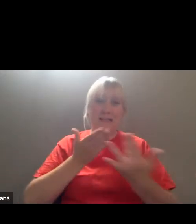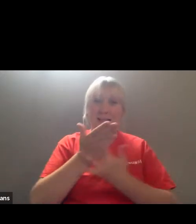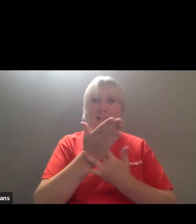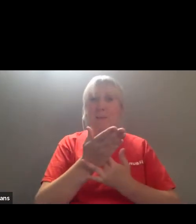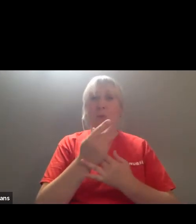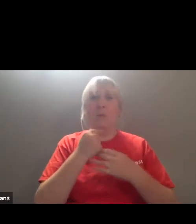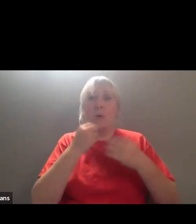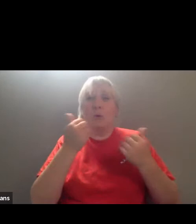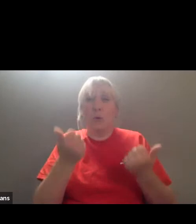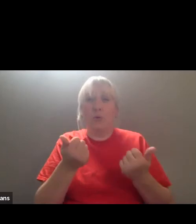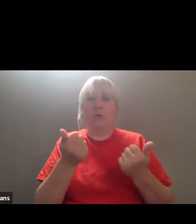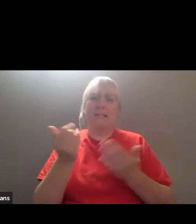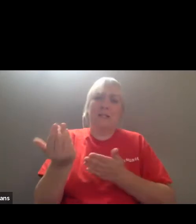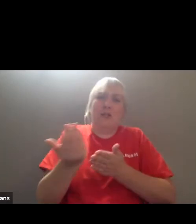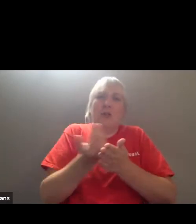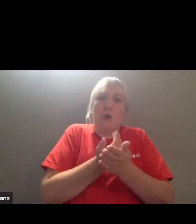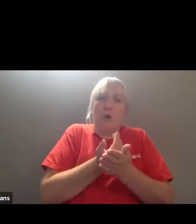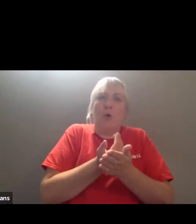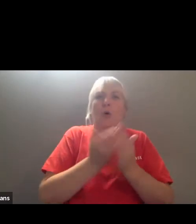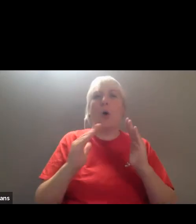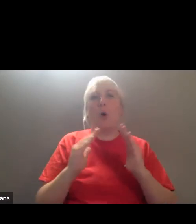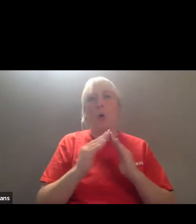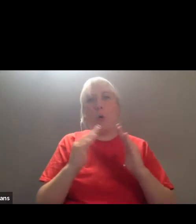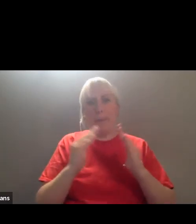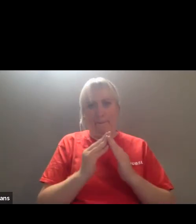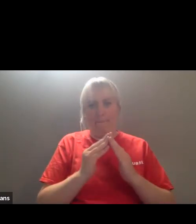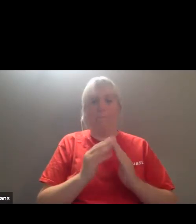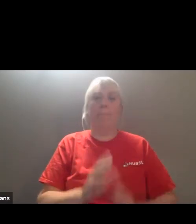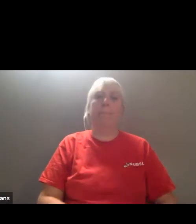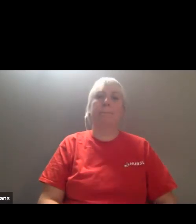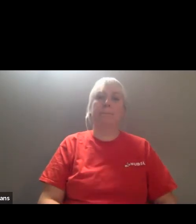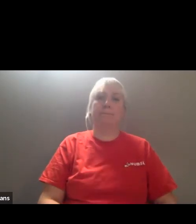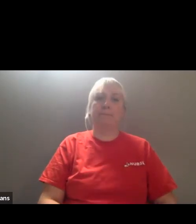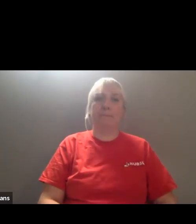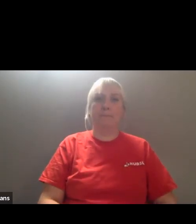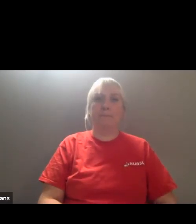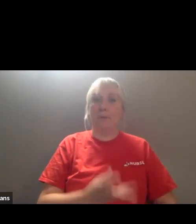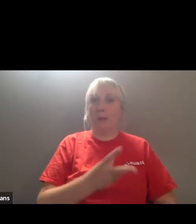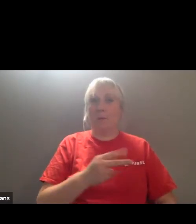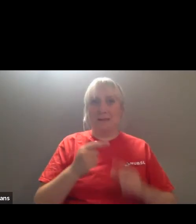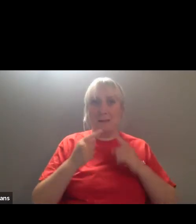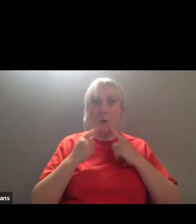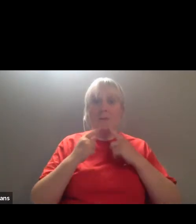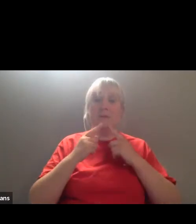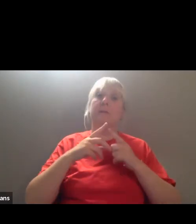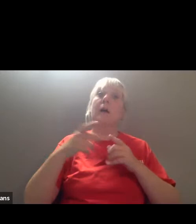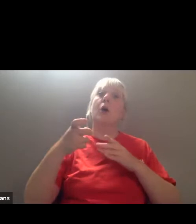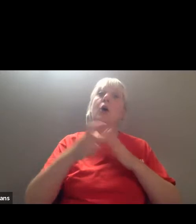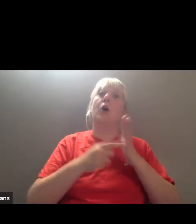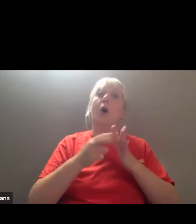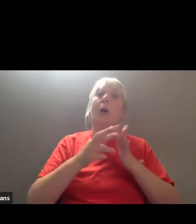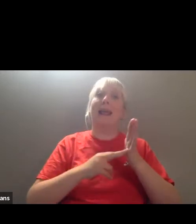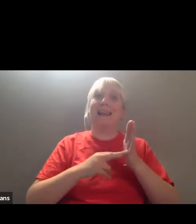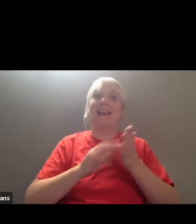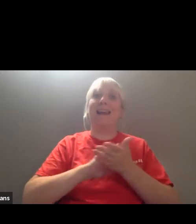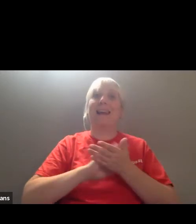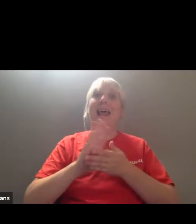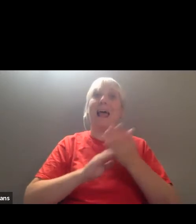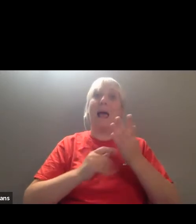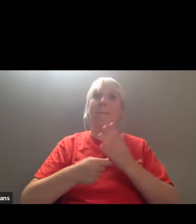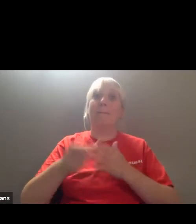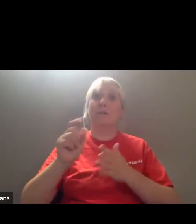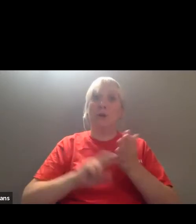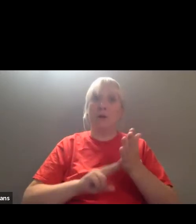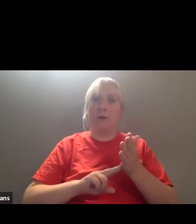beat government when we organise determinedly. So those were the comments. And Colin Hampton from Derbyshire Unemployed Workers